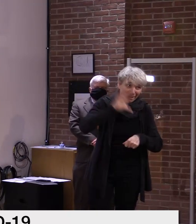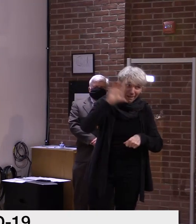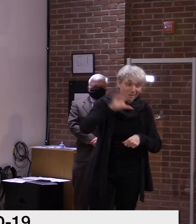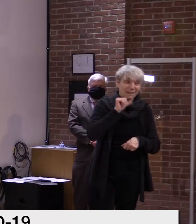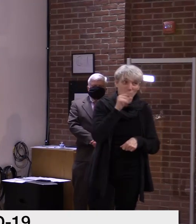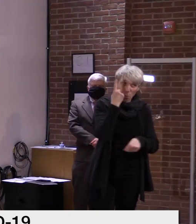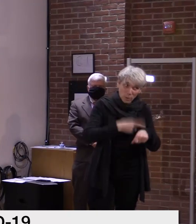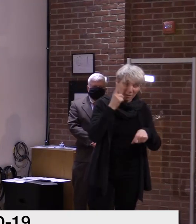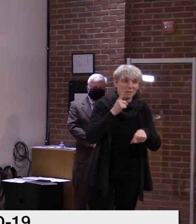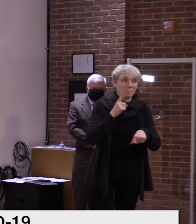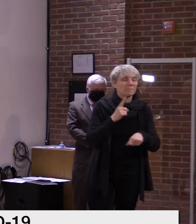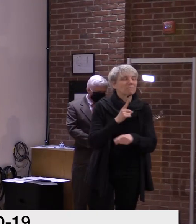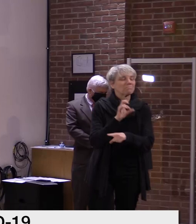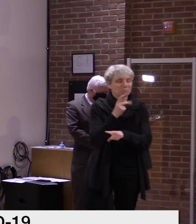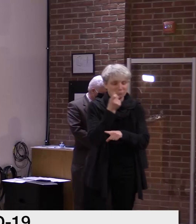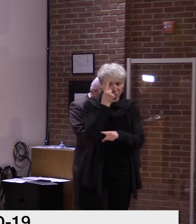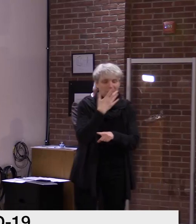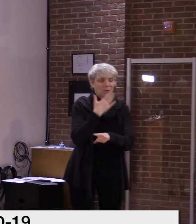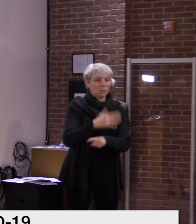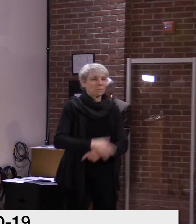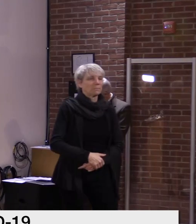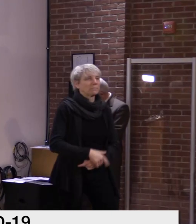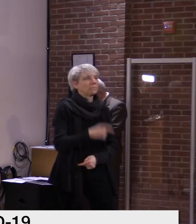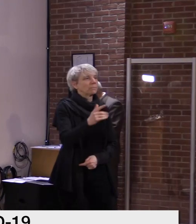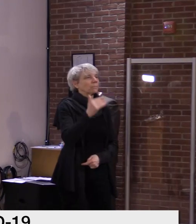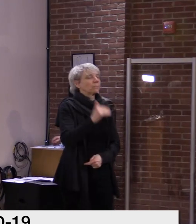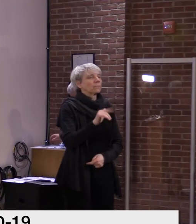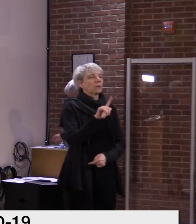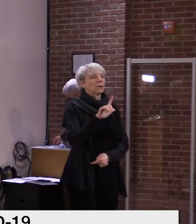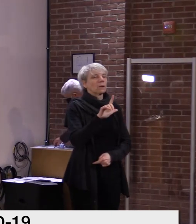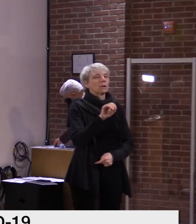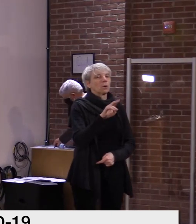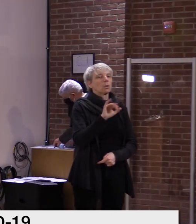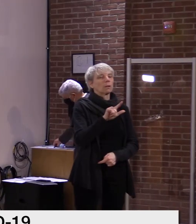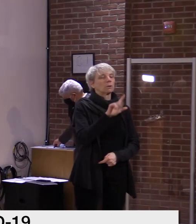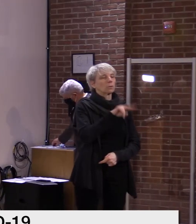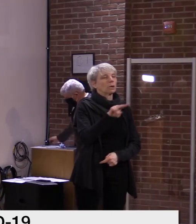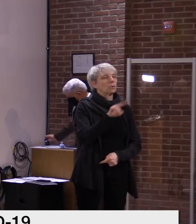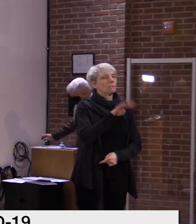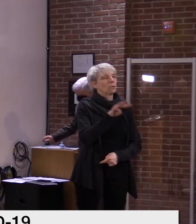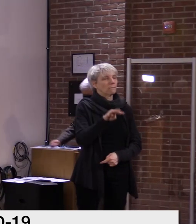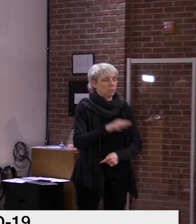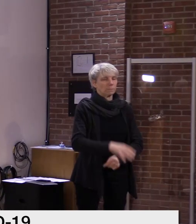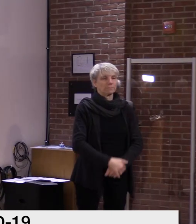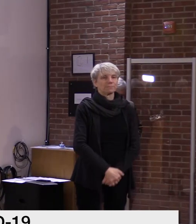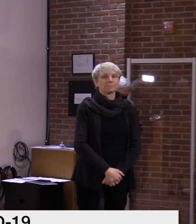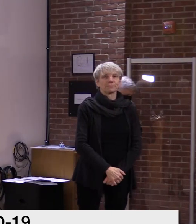Got it. Thank you. Devin Bates, Local 22, Local 44.